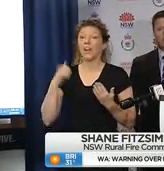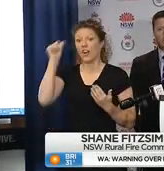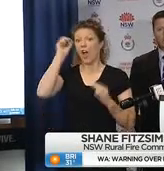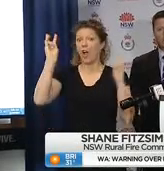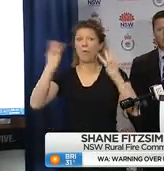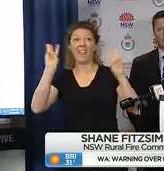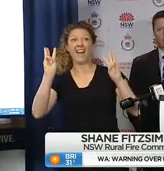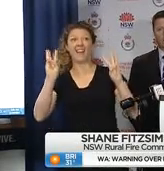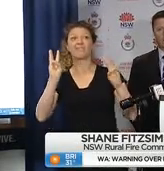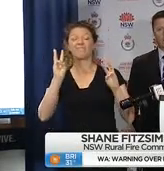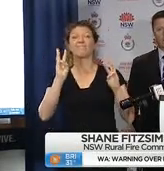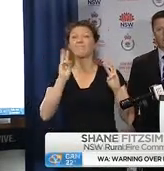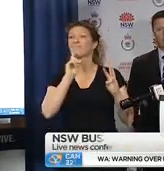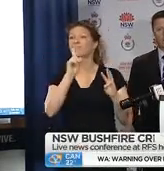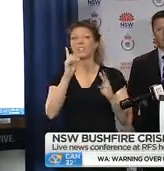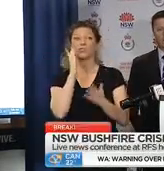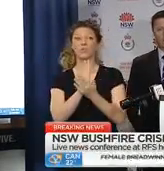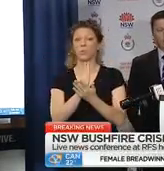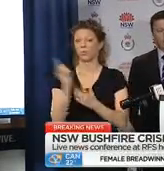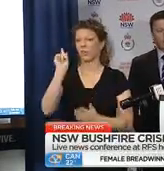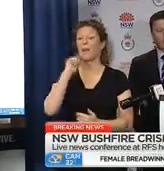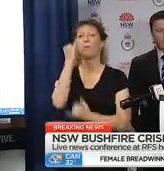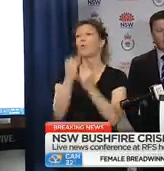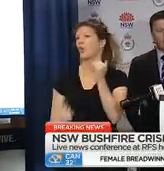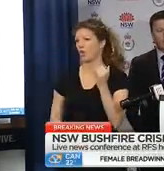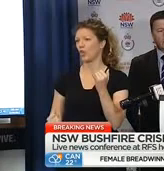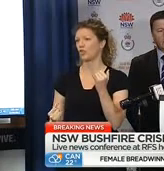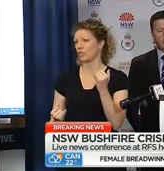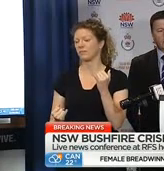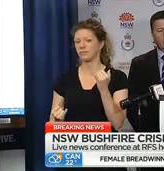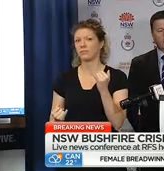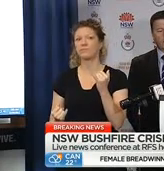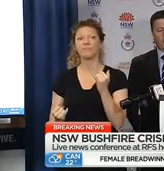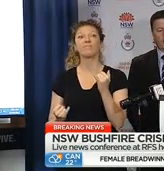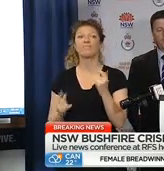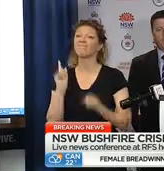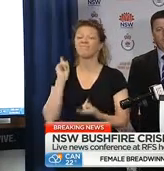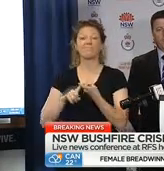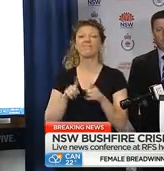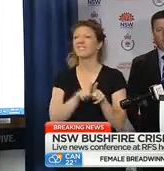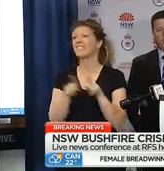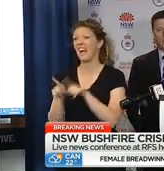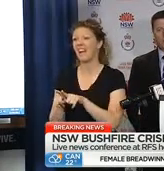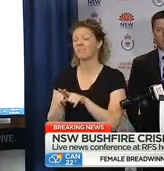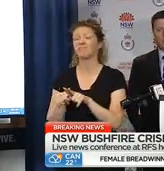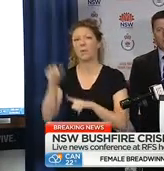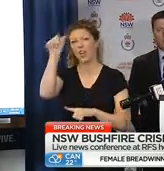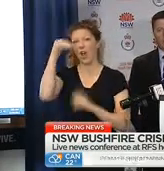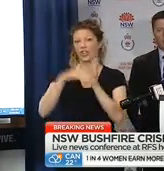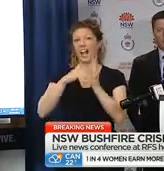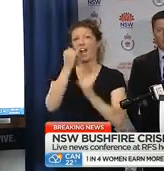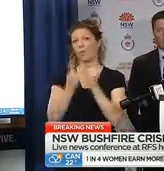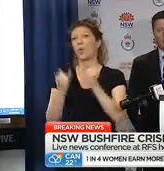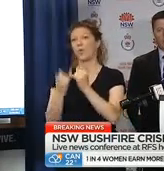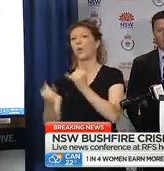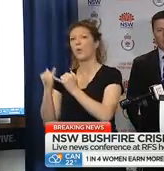forecasts of the worst of weather for this week, and that forecast is still staying with those predictions. We